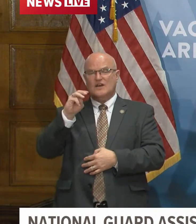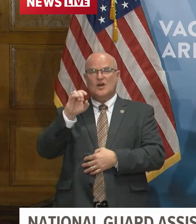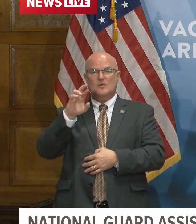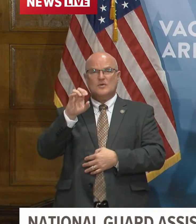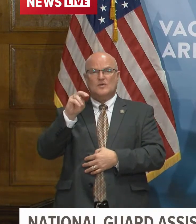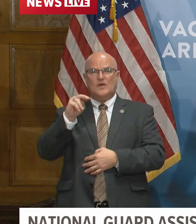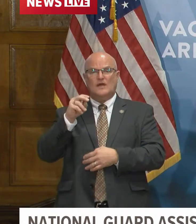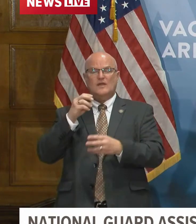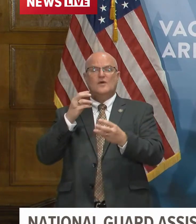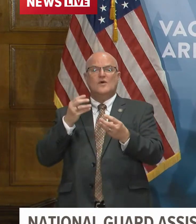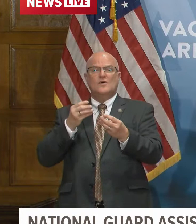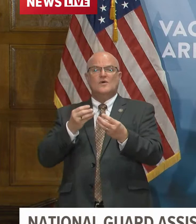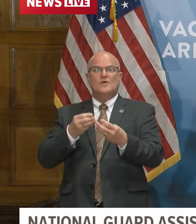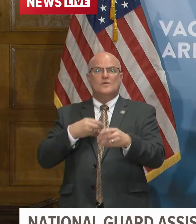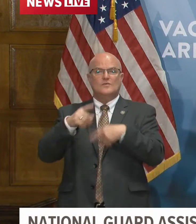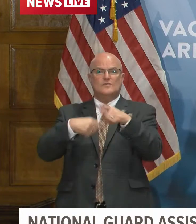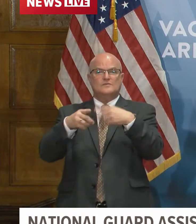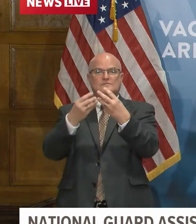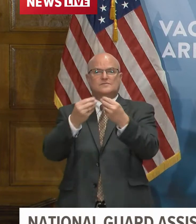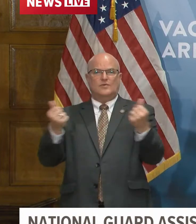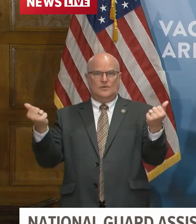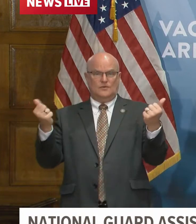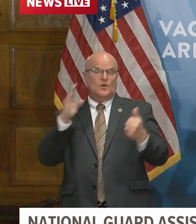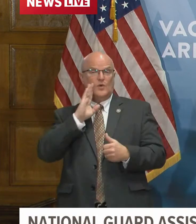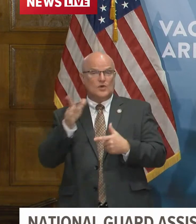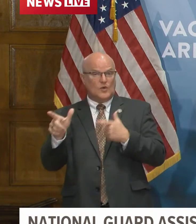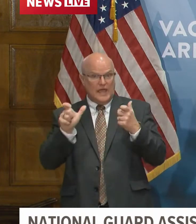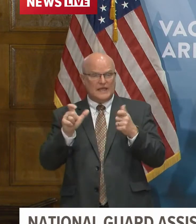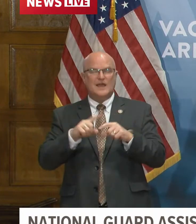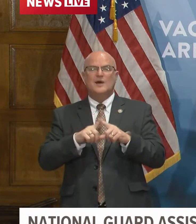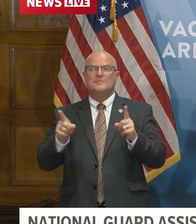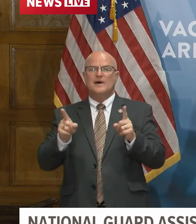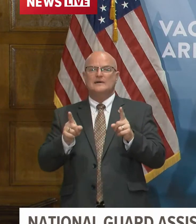through quickly, but we have to deal with